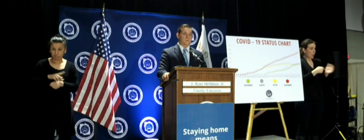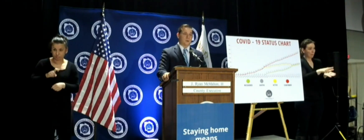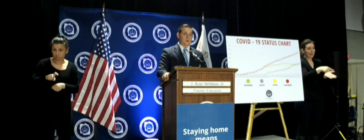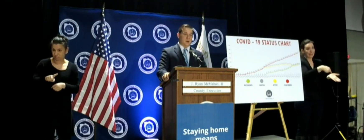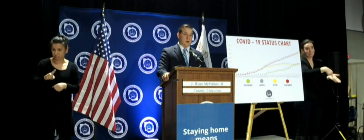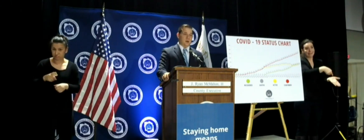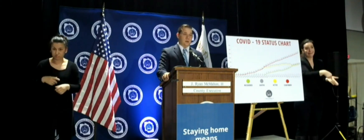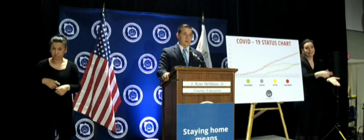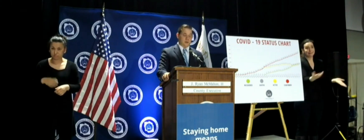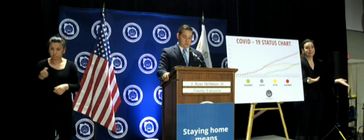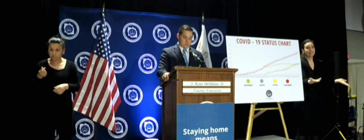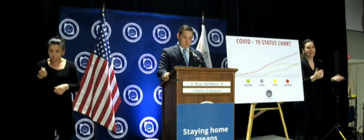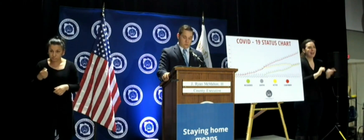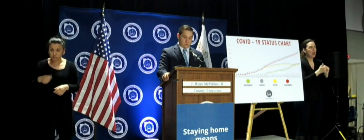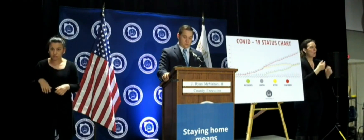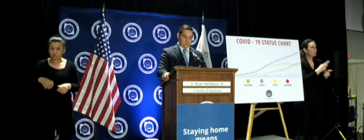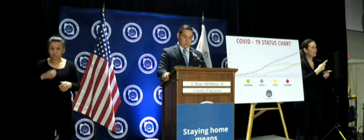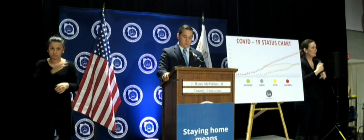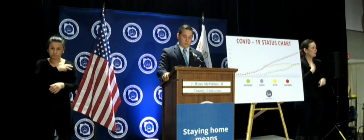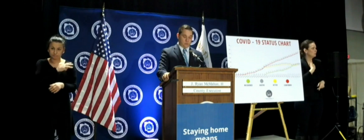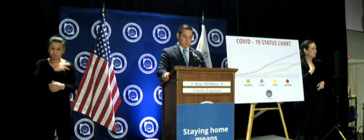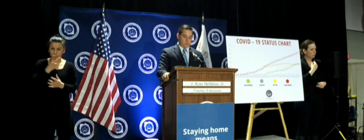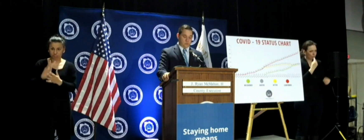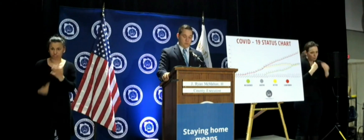ruin, it's